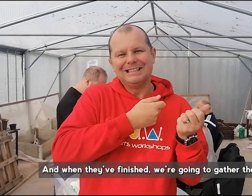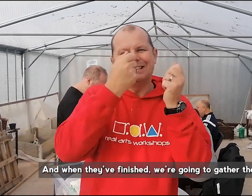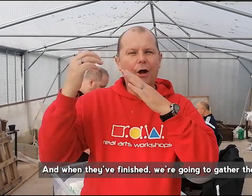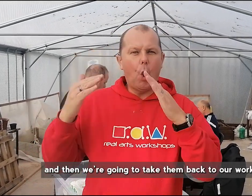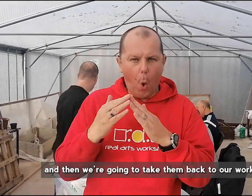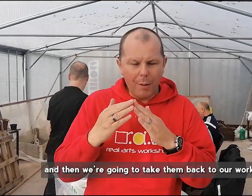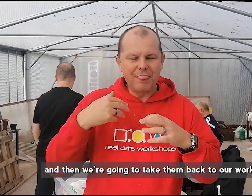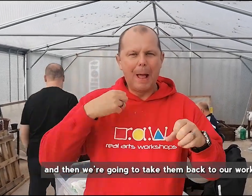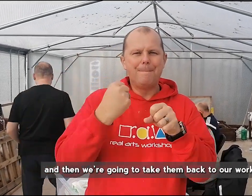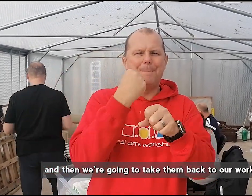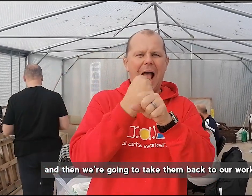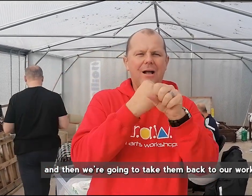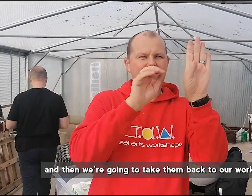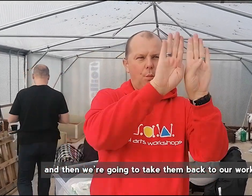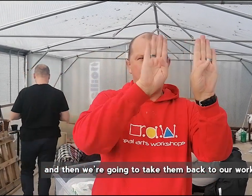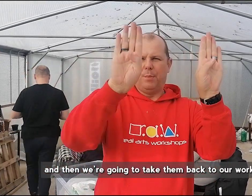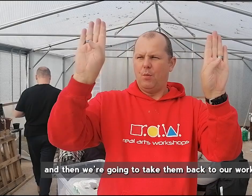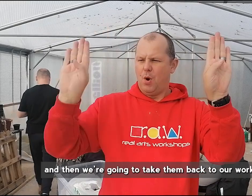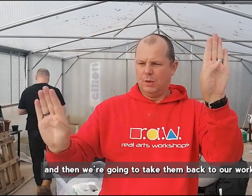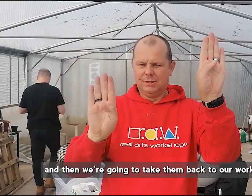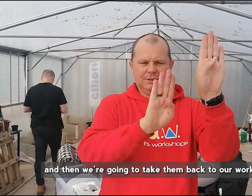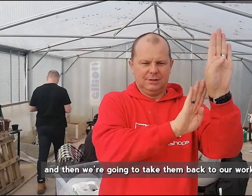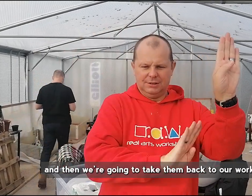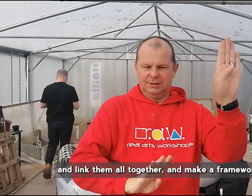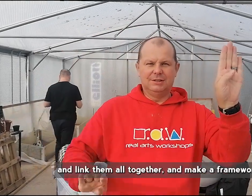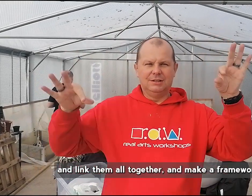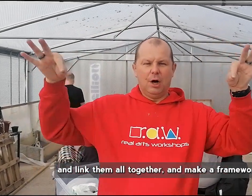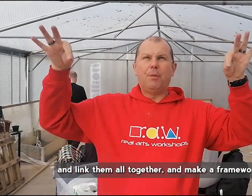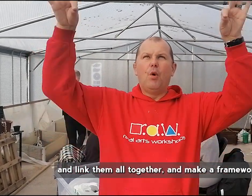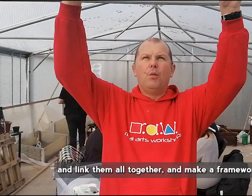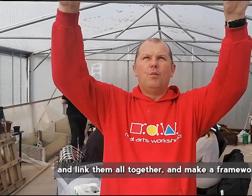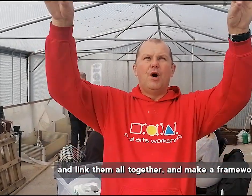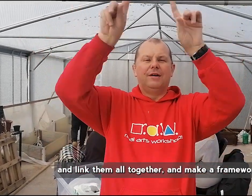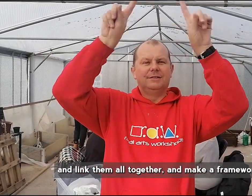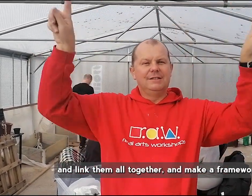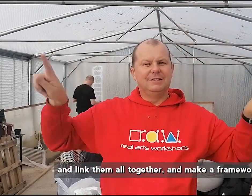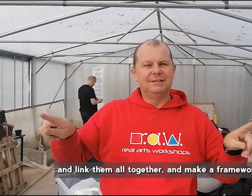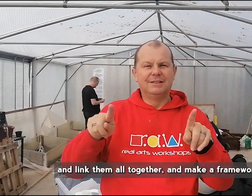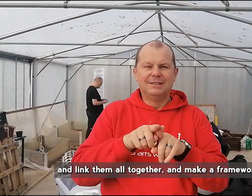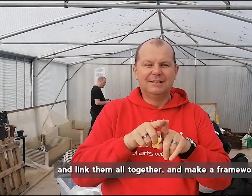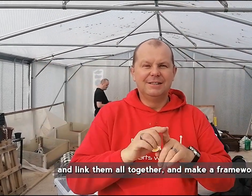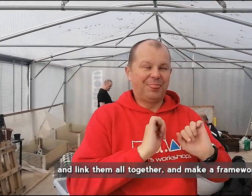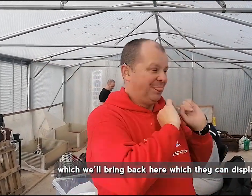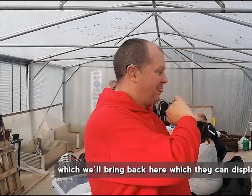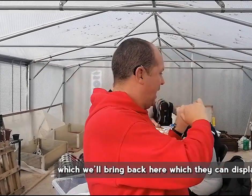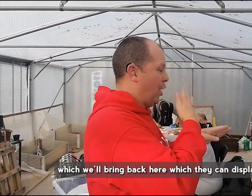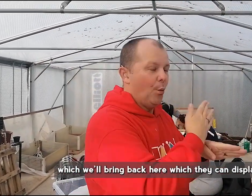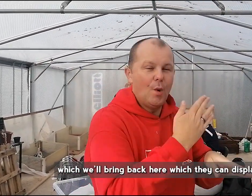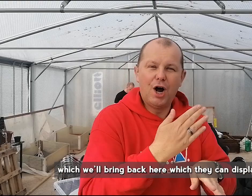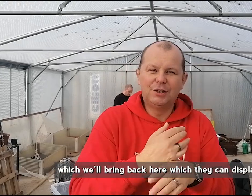and then we're going to take them back to our workshop and link them all together, make a framework that we'll bring back here, which they can display and